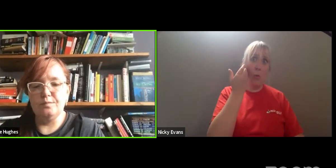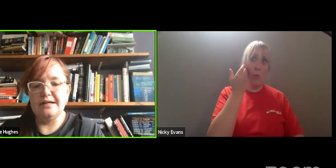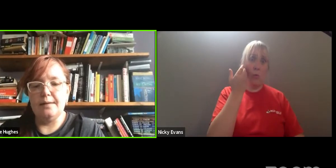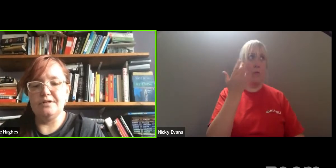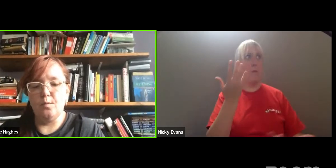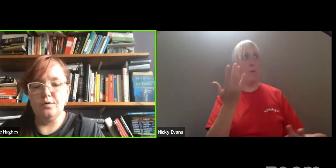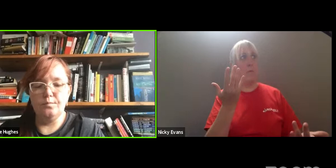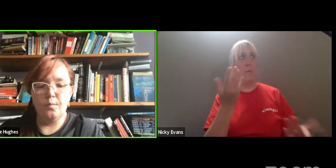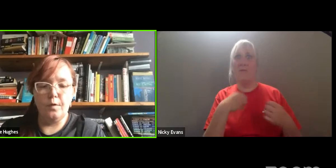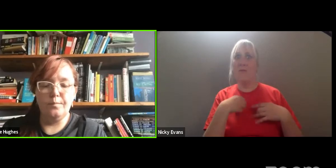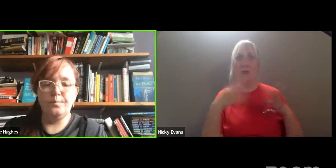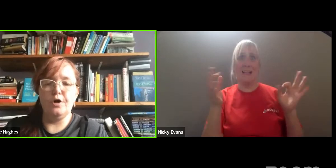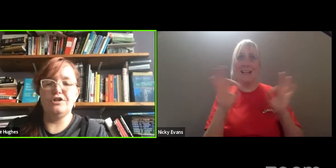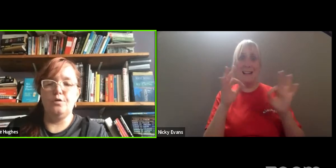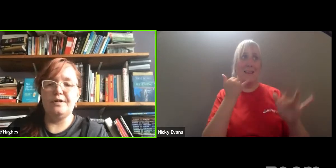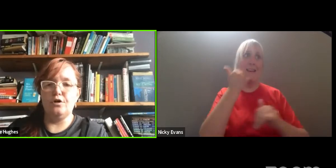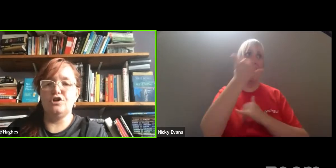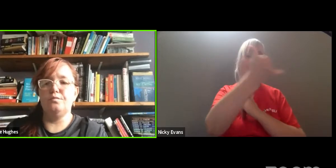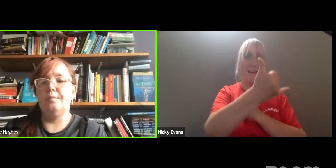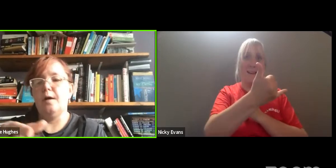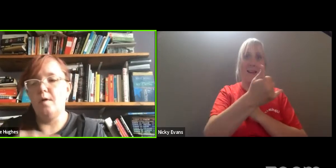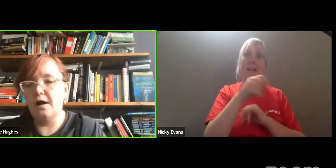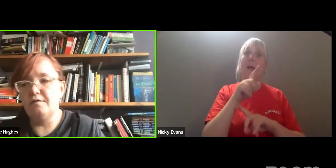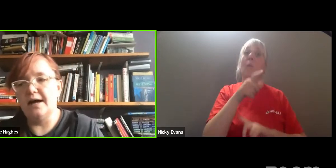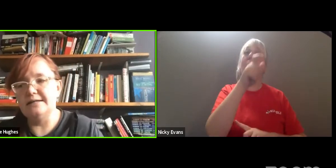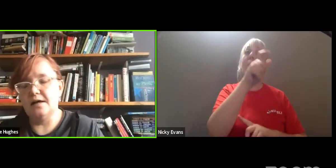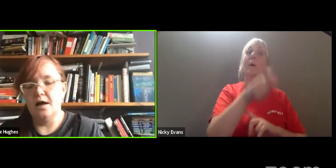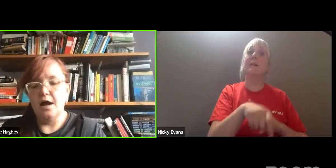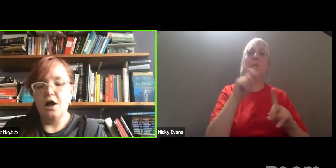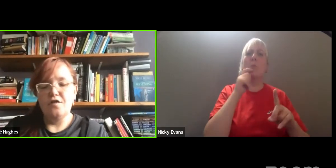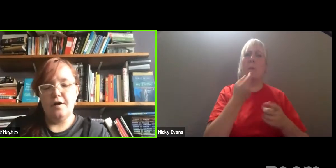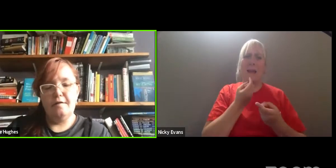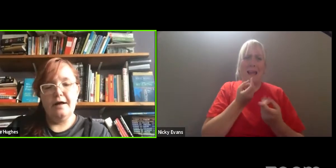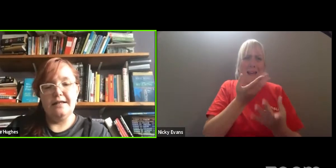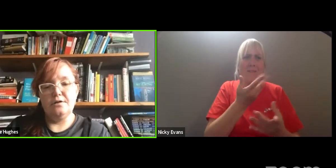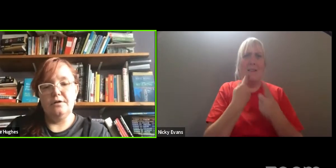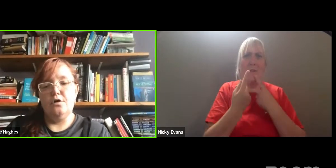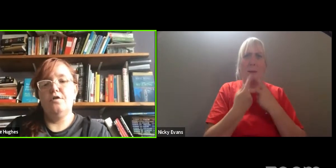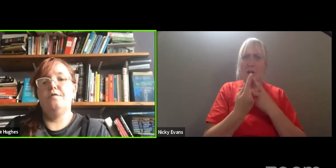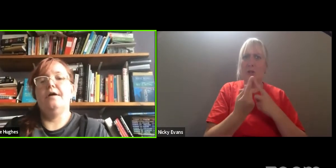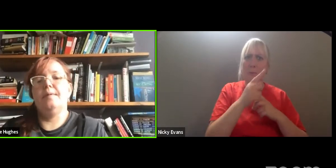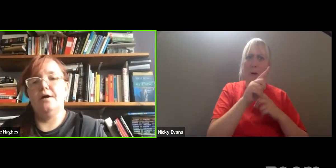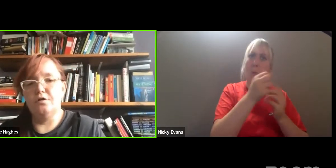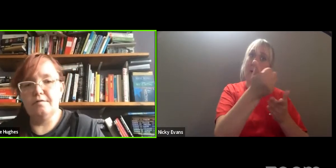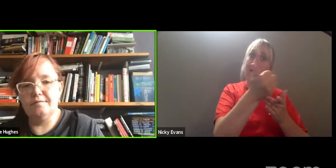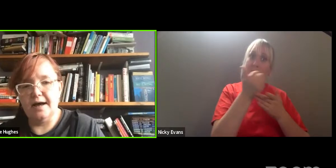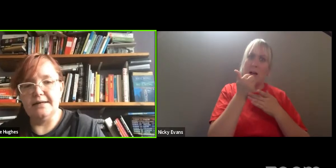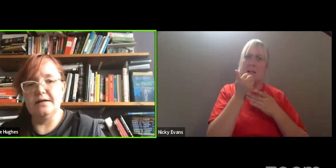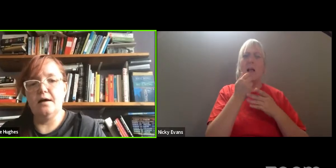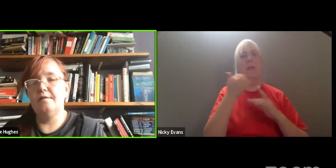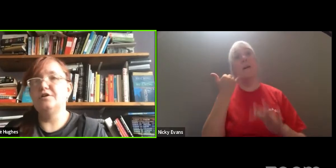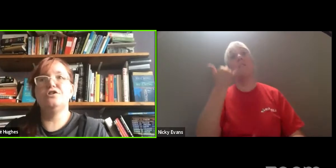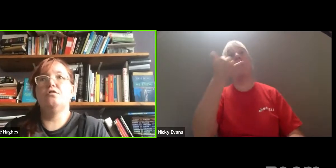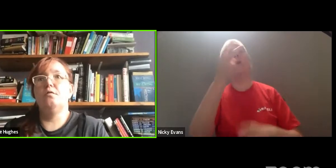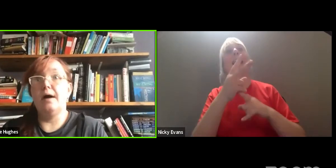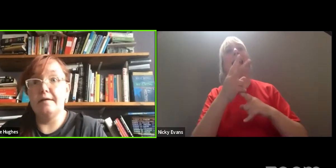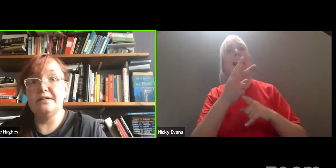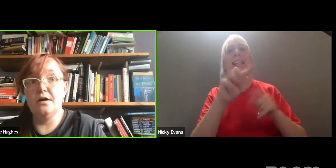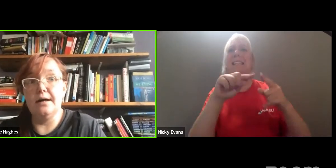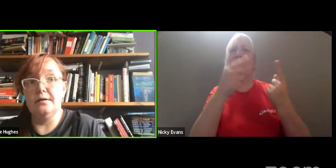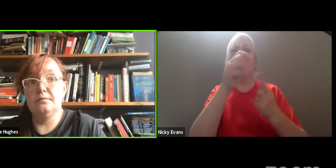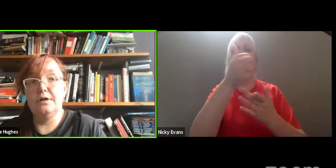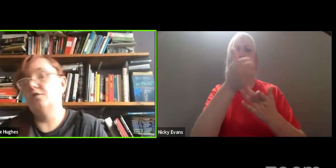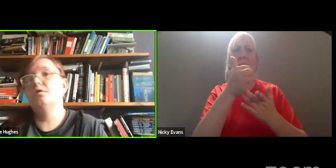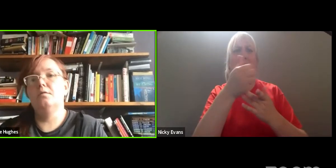impossible sometimes. One person will be told something by one advisor, then they'll get told another thing by another advisor, and they just don't know where